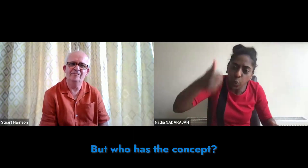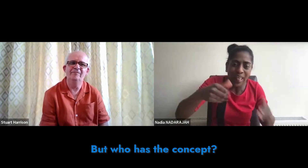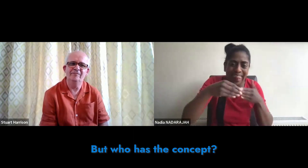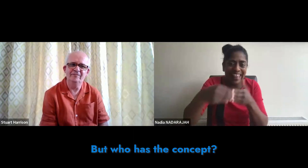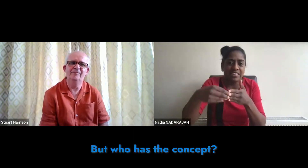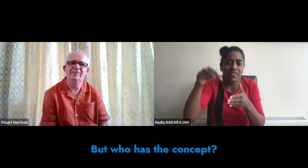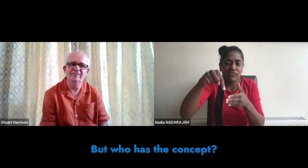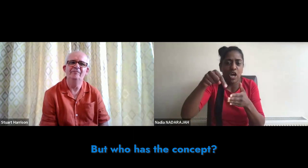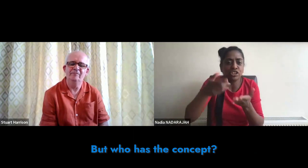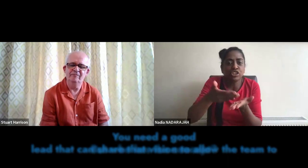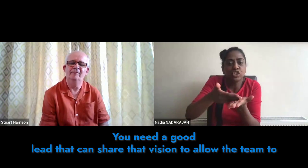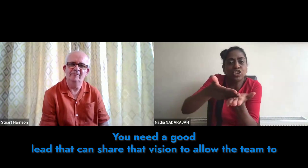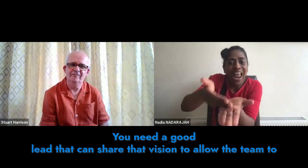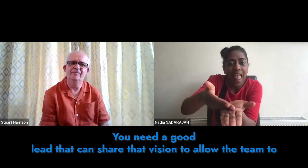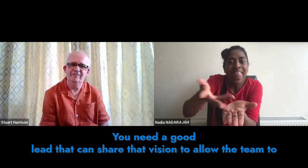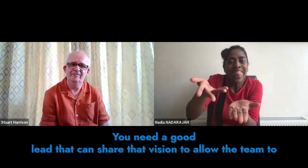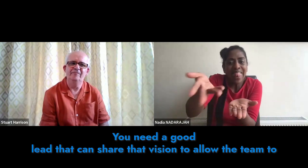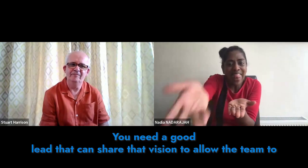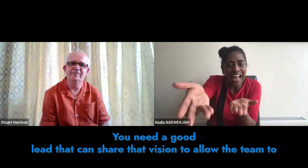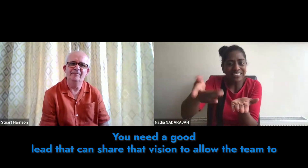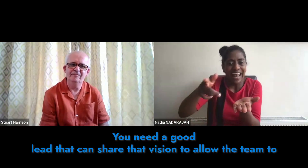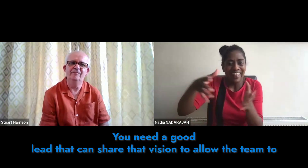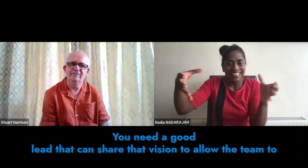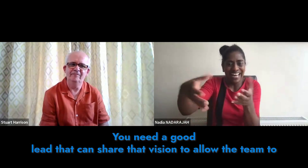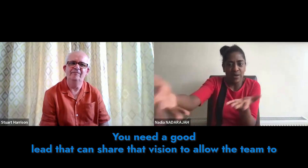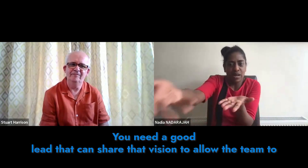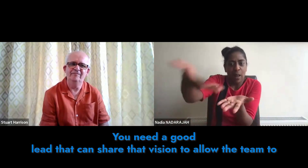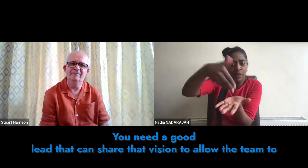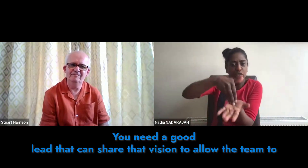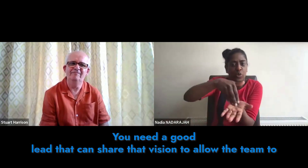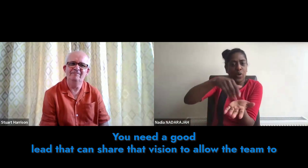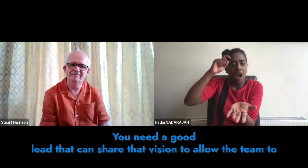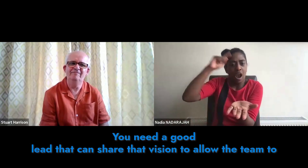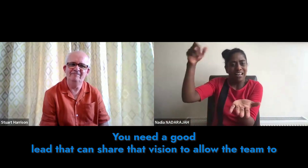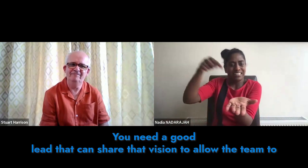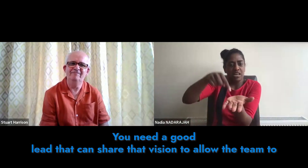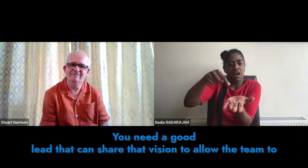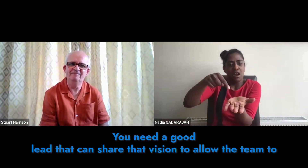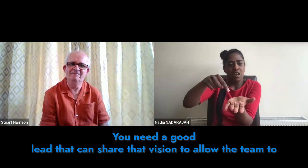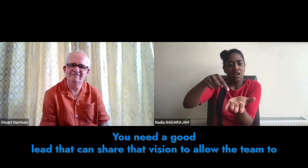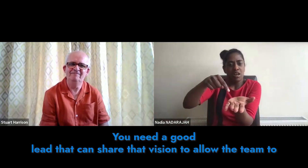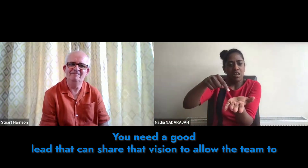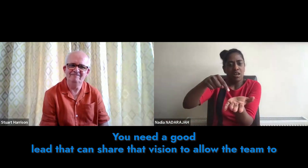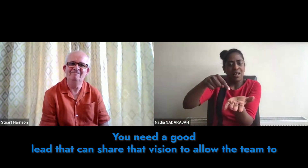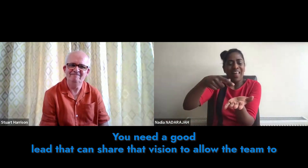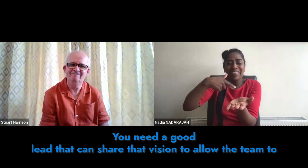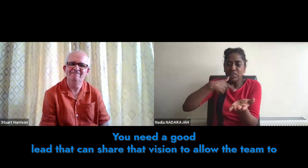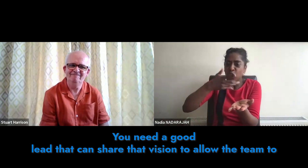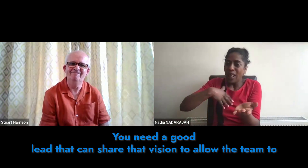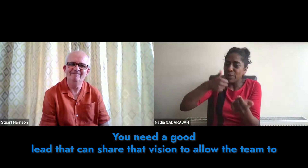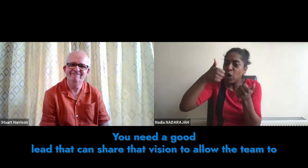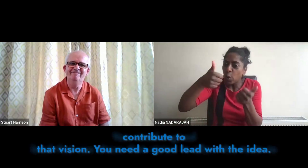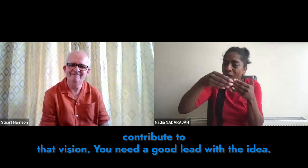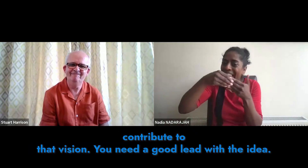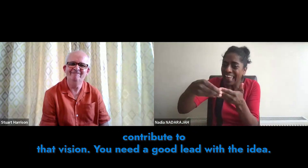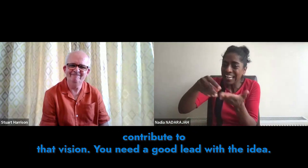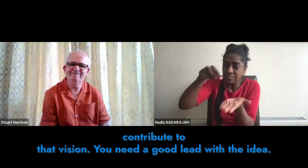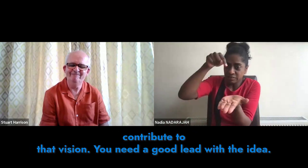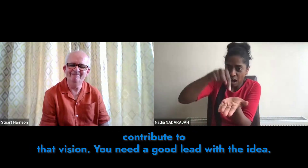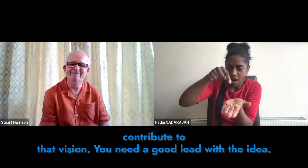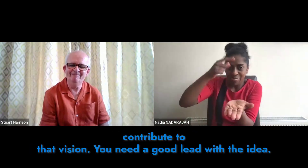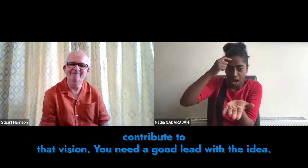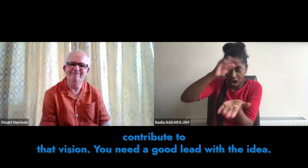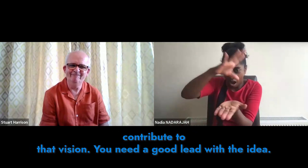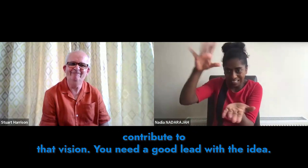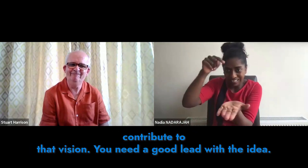has the concept? You need a good lead that can share that vision to allow the team to contribute to